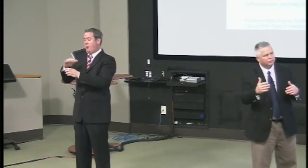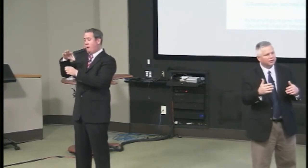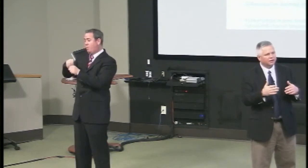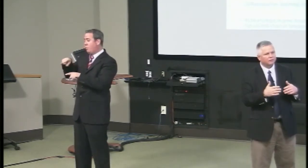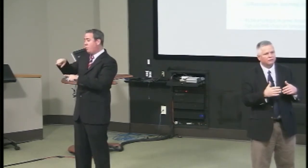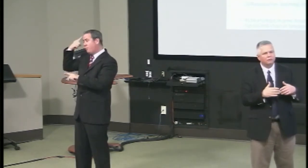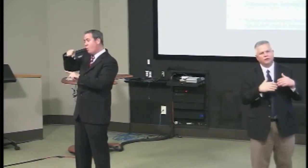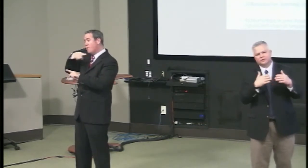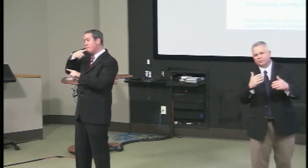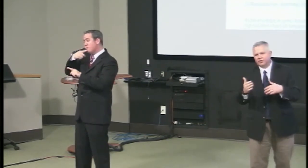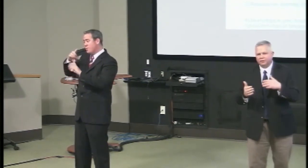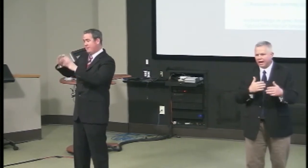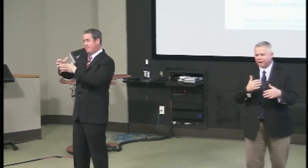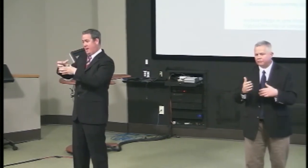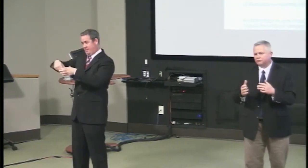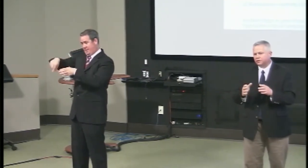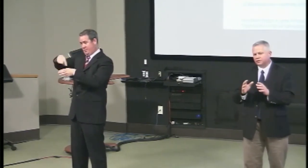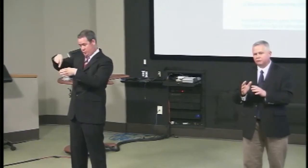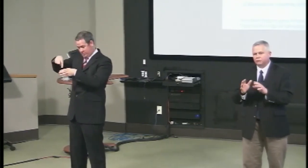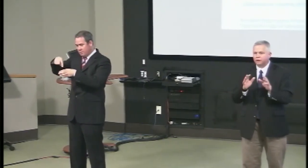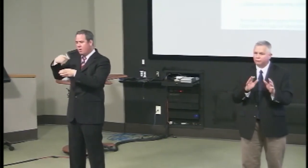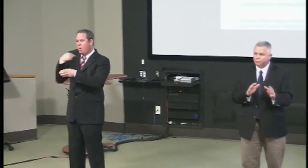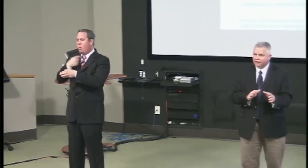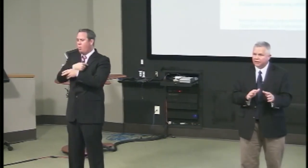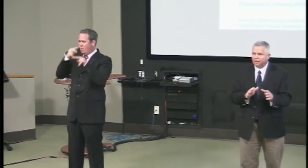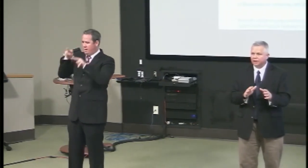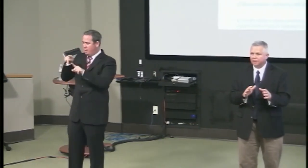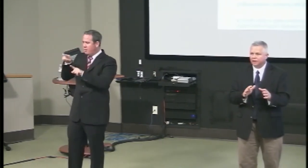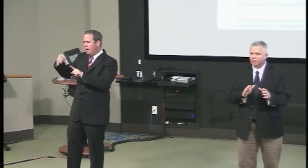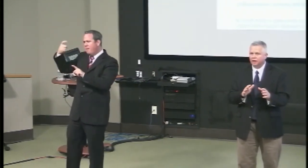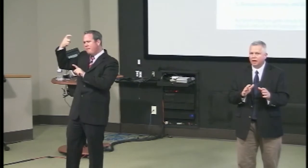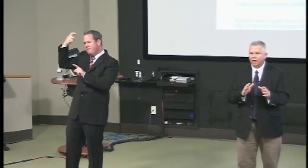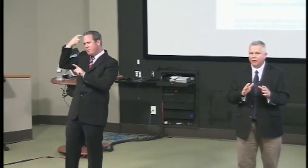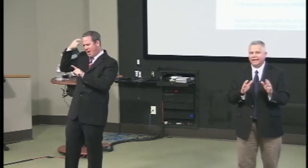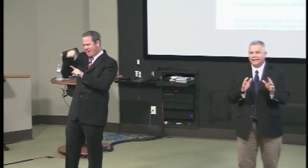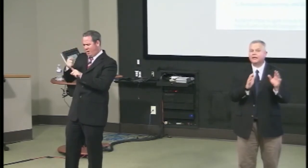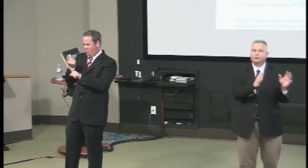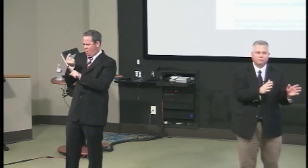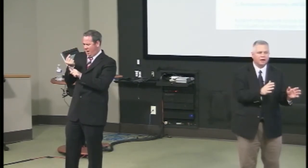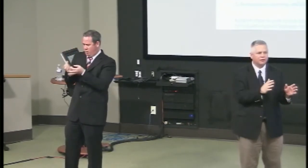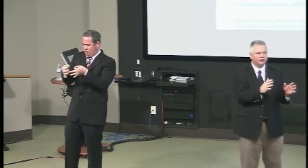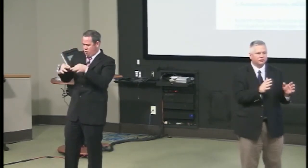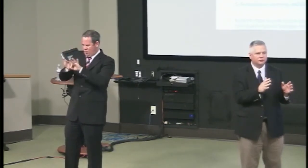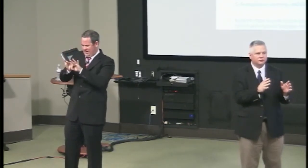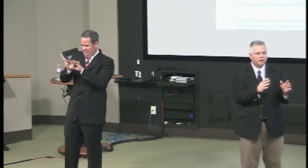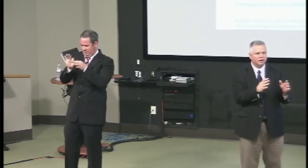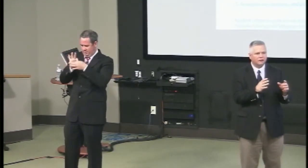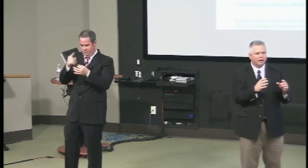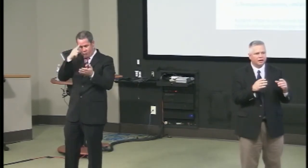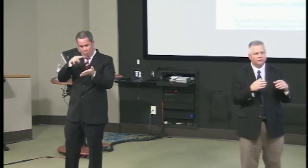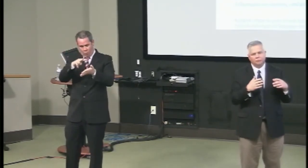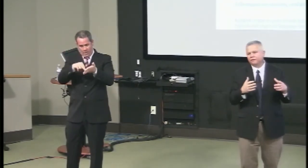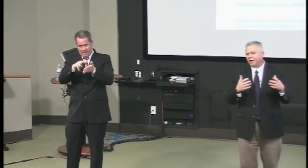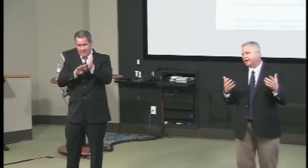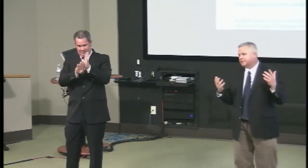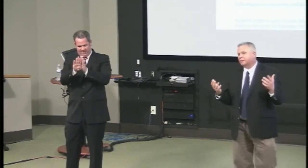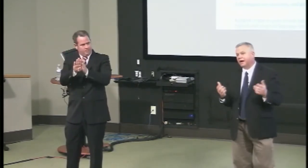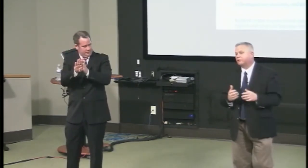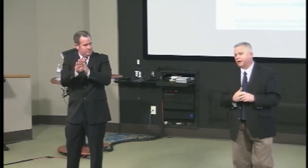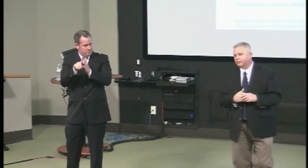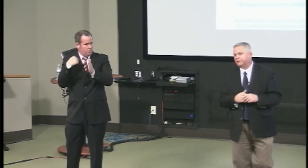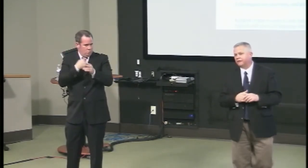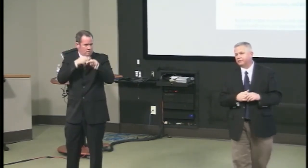of reading? What are some of the patterns we see when we try to remediate reading in hearing populations to provide, I